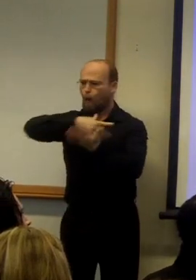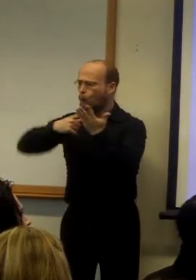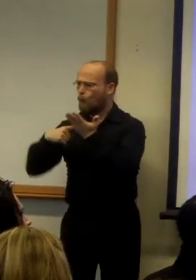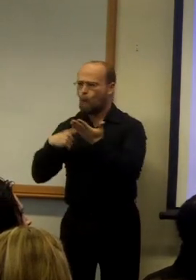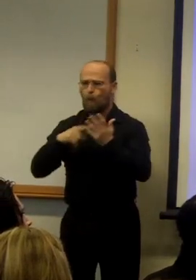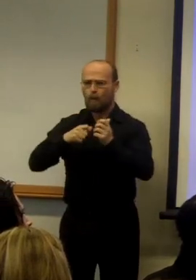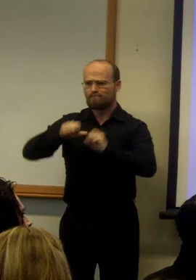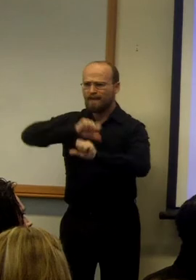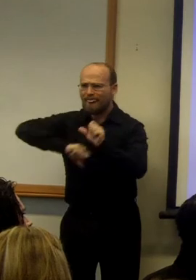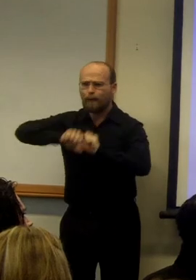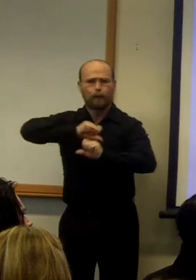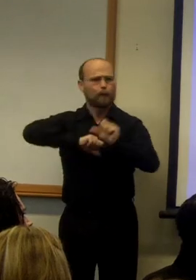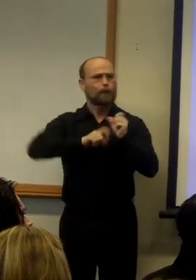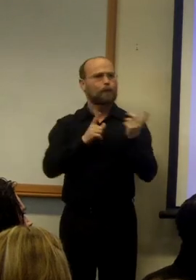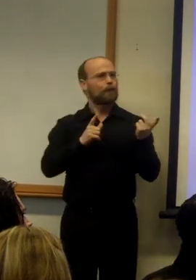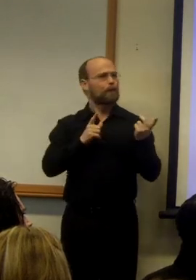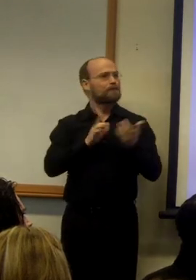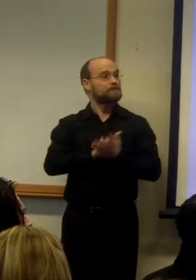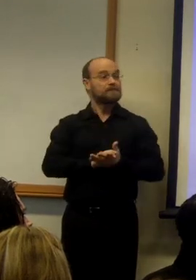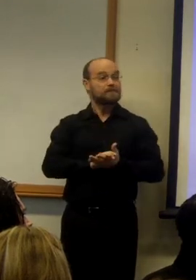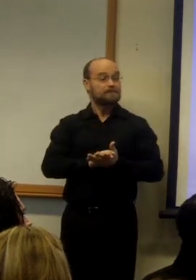hopefully something will happen.